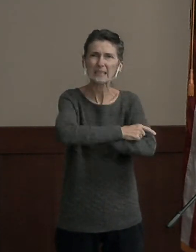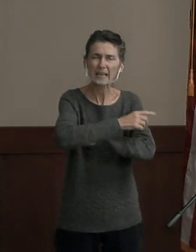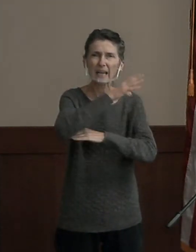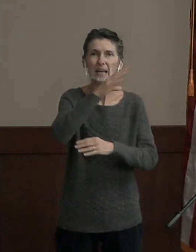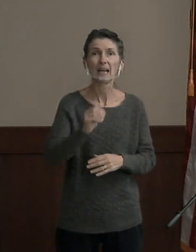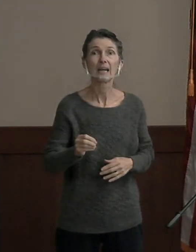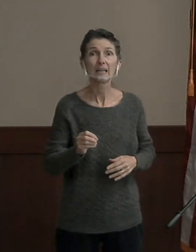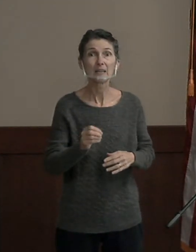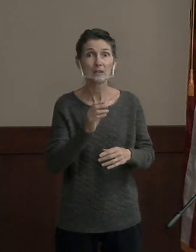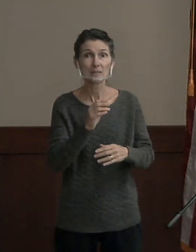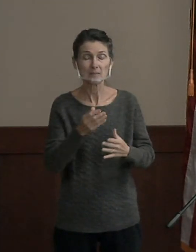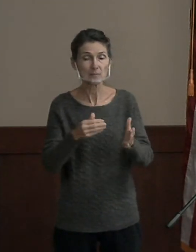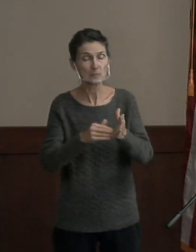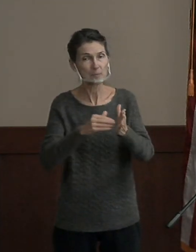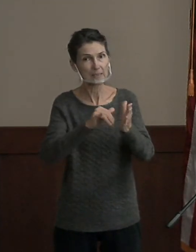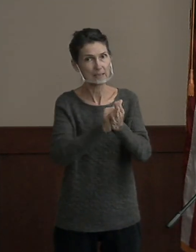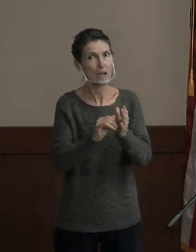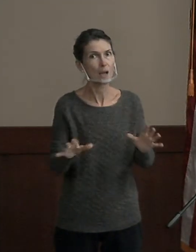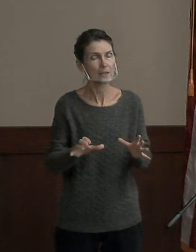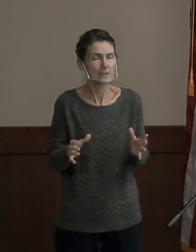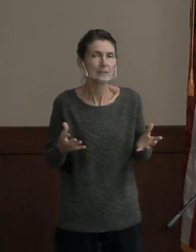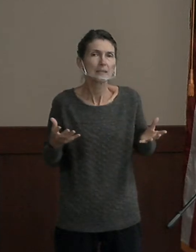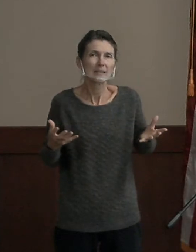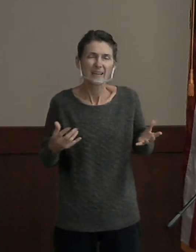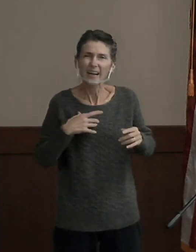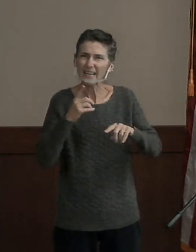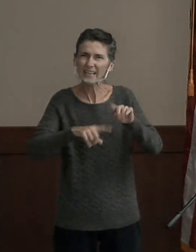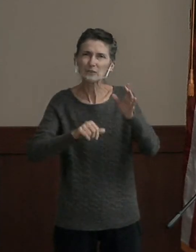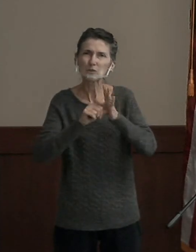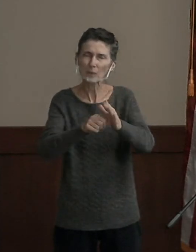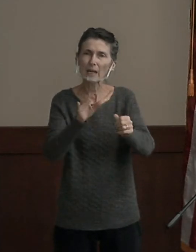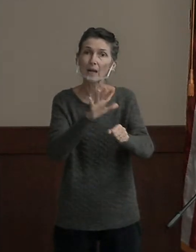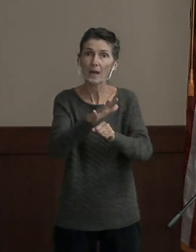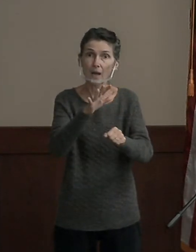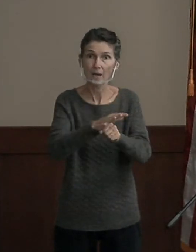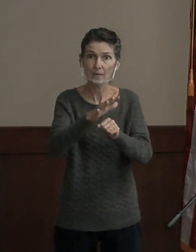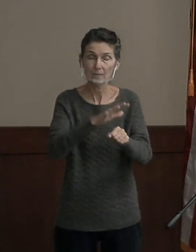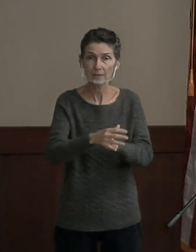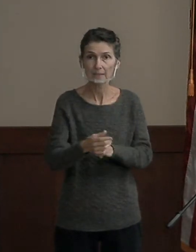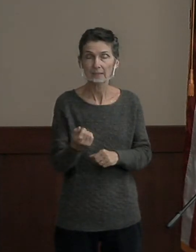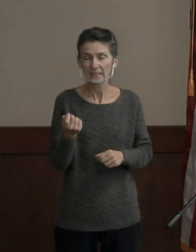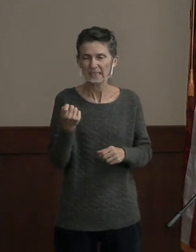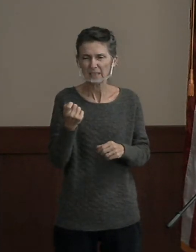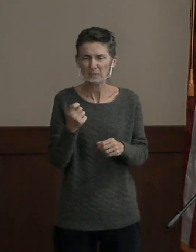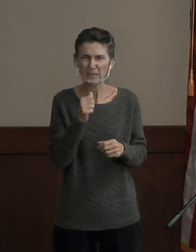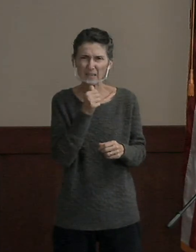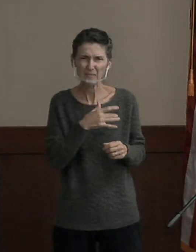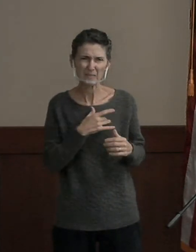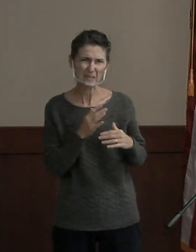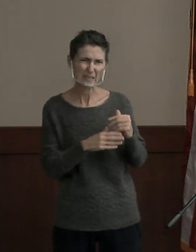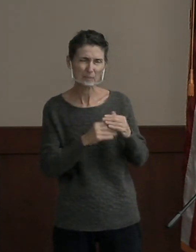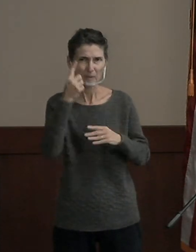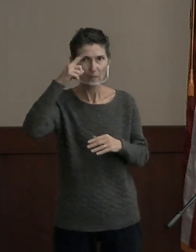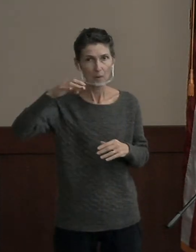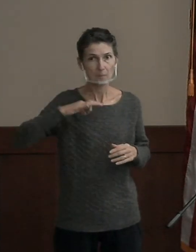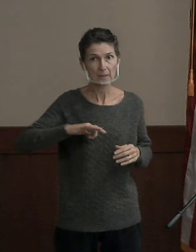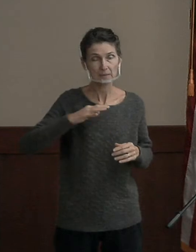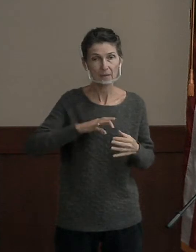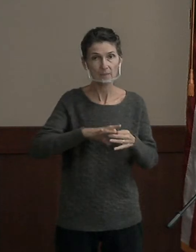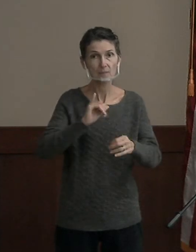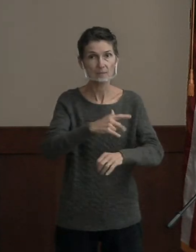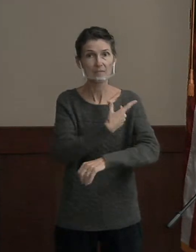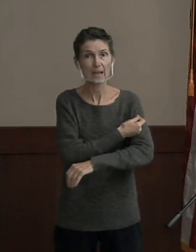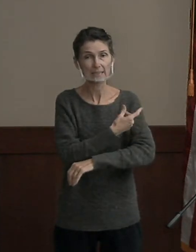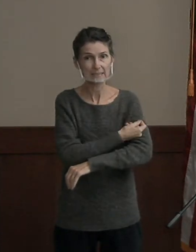repeat in that activity. So again, I can't stress enough, a little bit of discomfort for the benefit of these